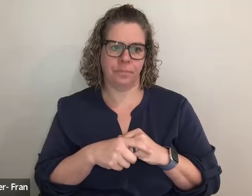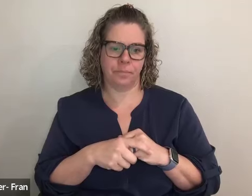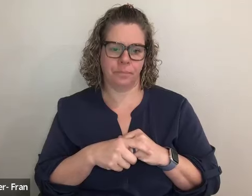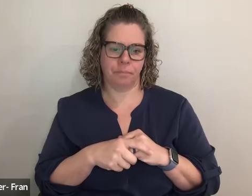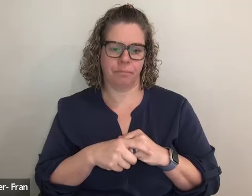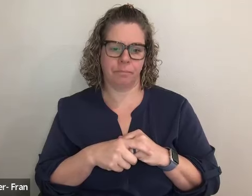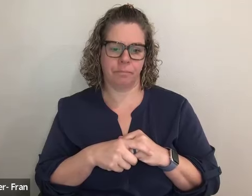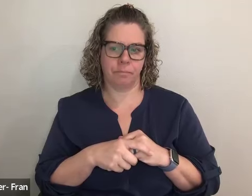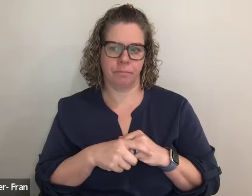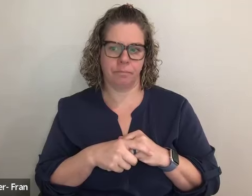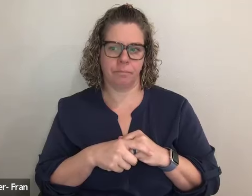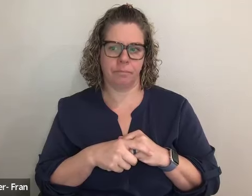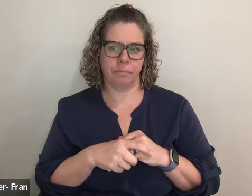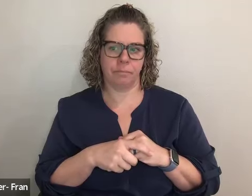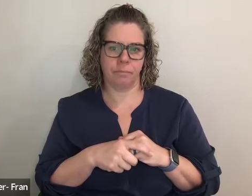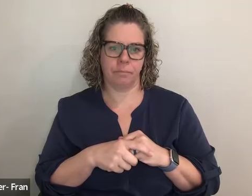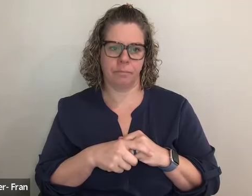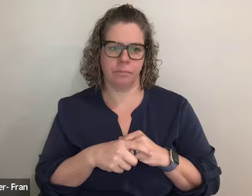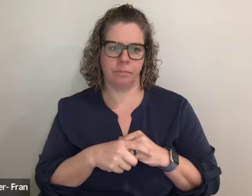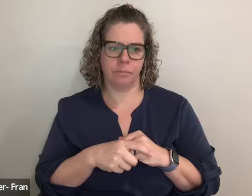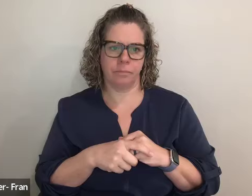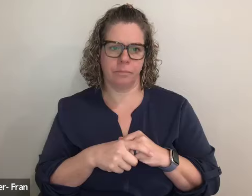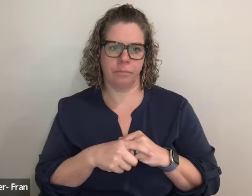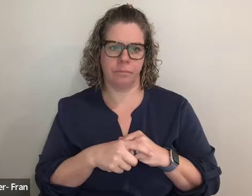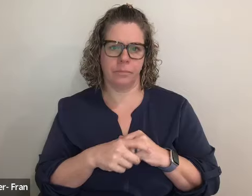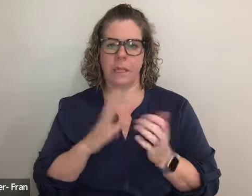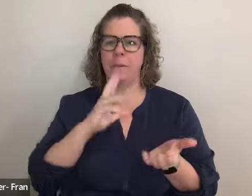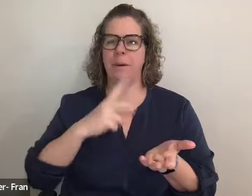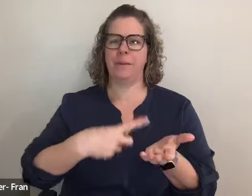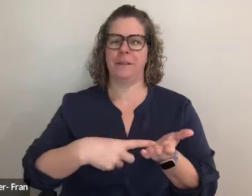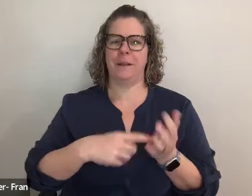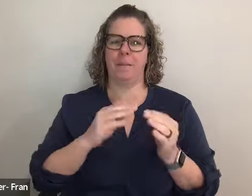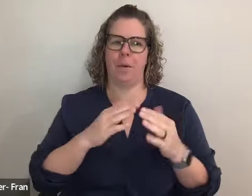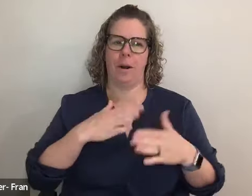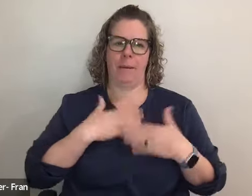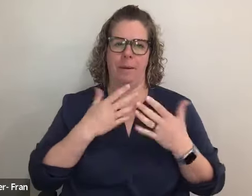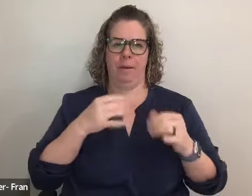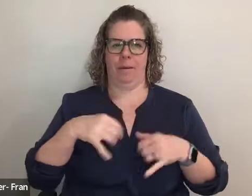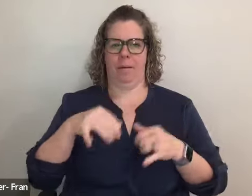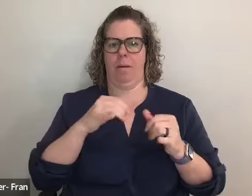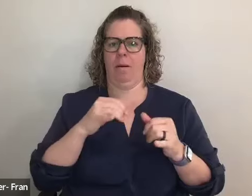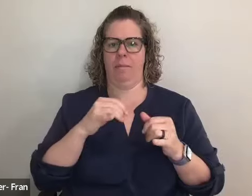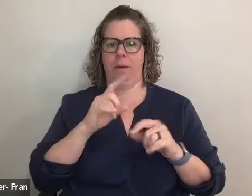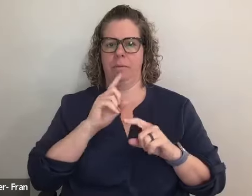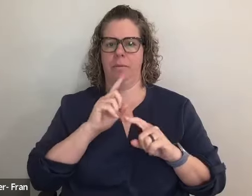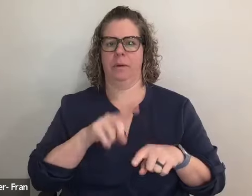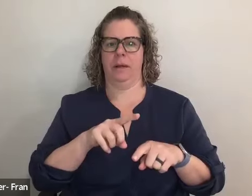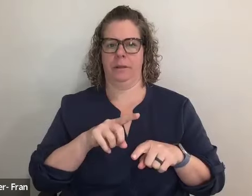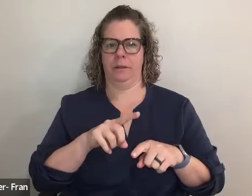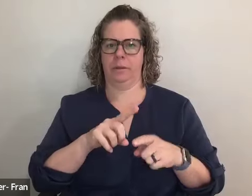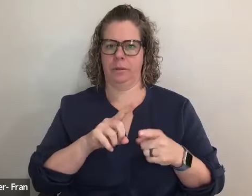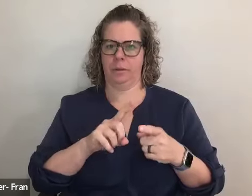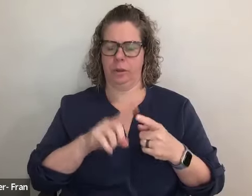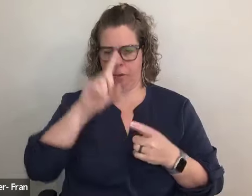So, we're going to start with kind of the pleasant components. Common reactions to